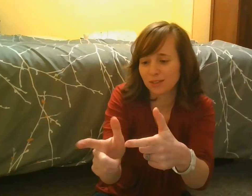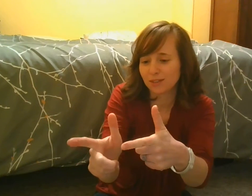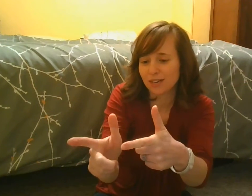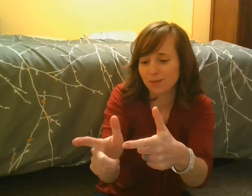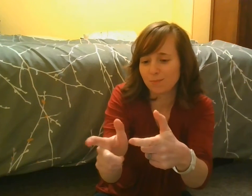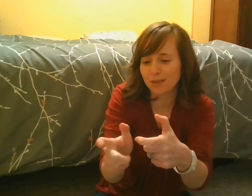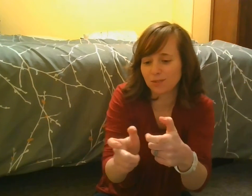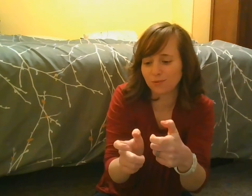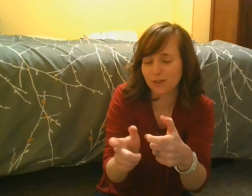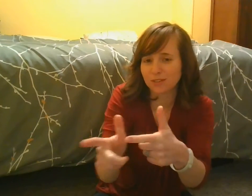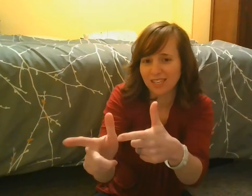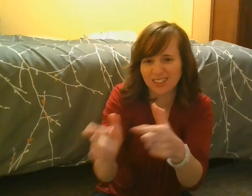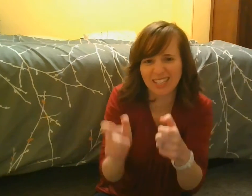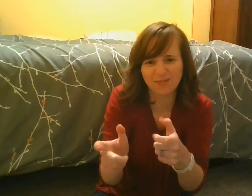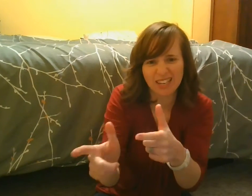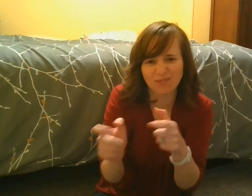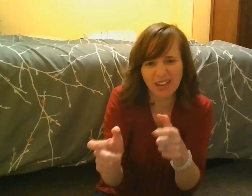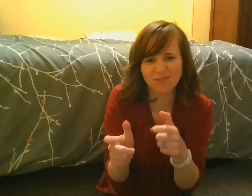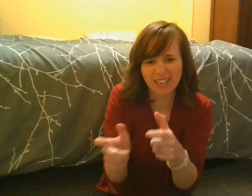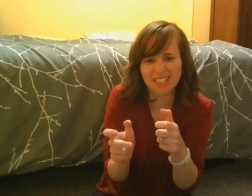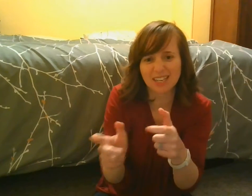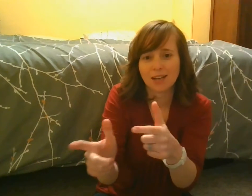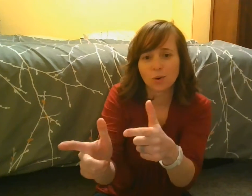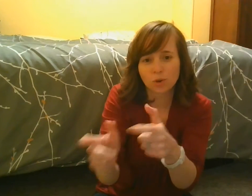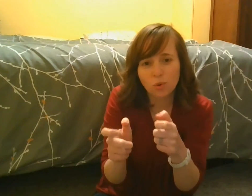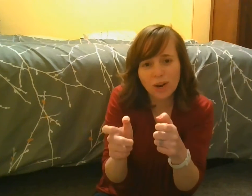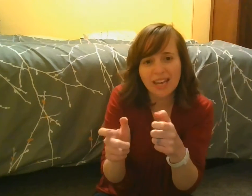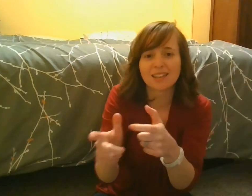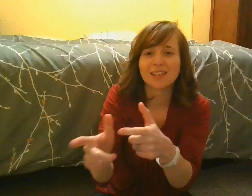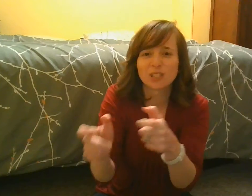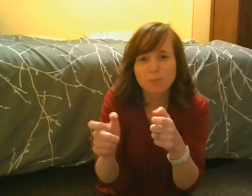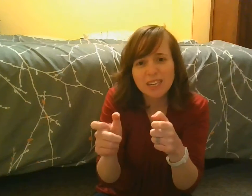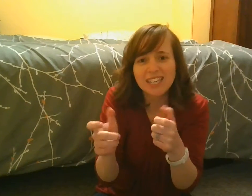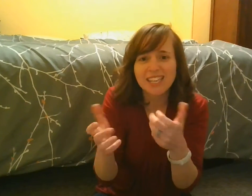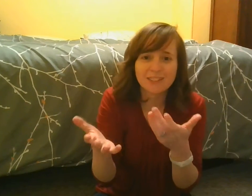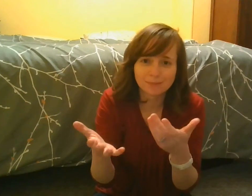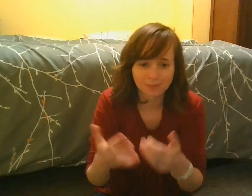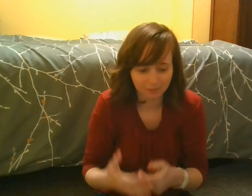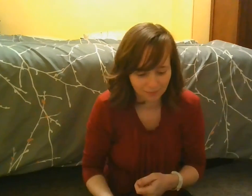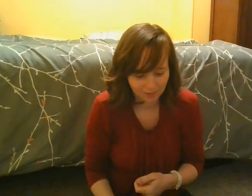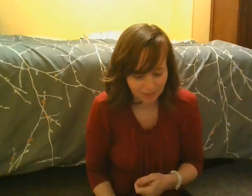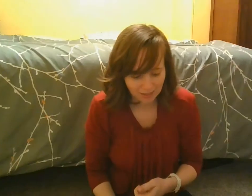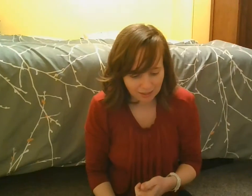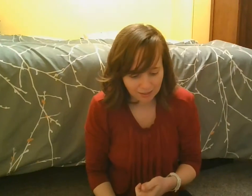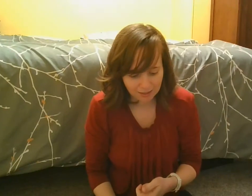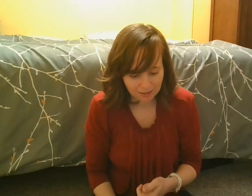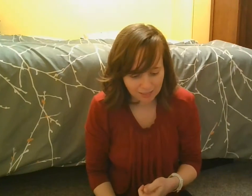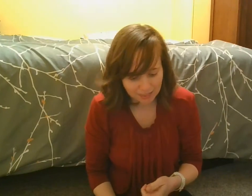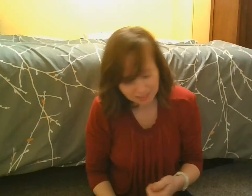going to kind of bend your fingers like, that's fast, fast, fast. Or quick, speedy. Next